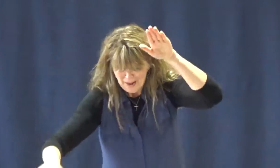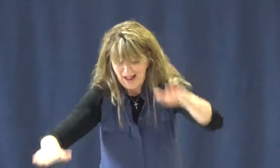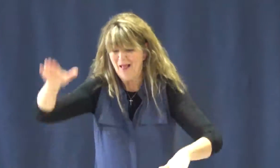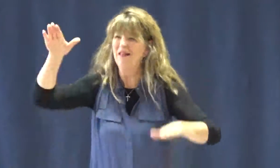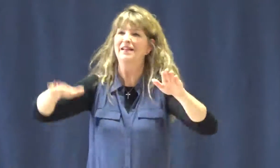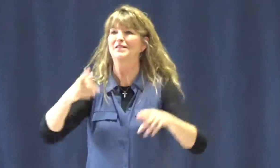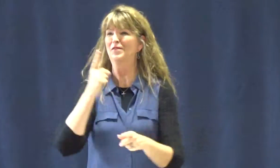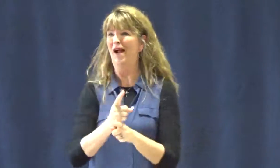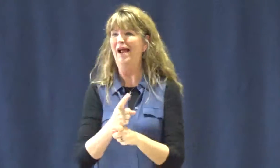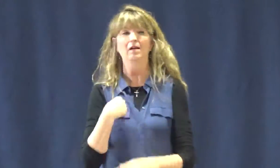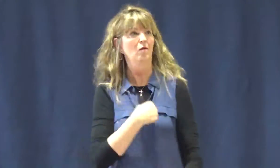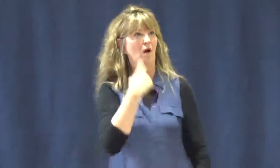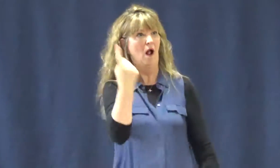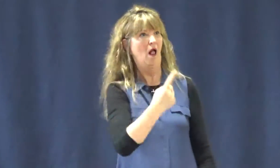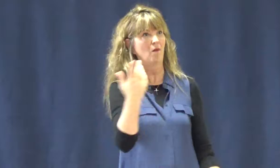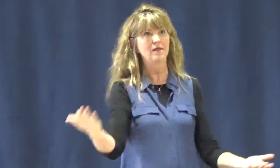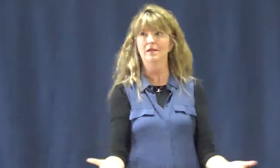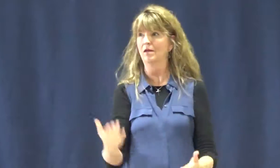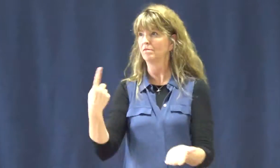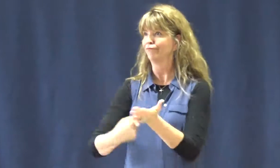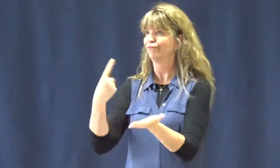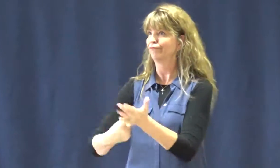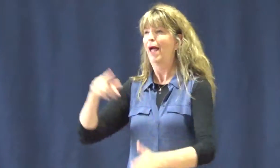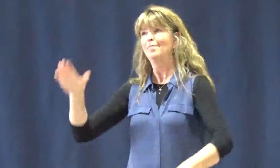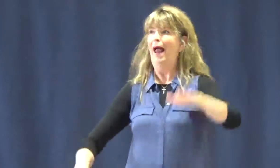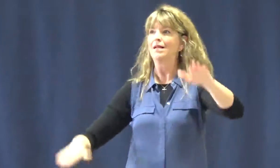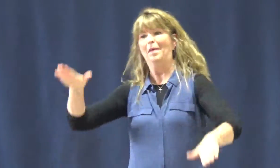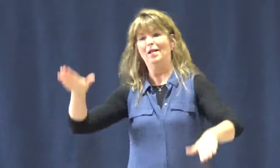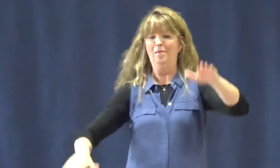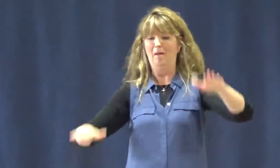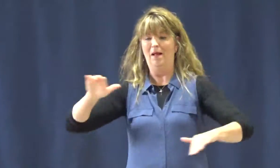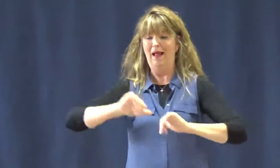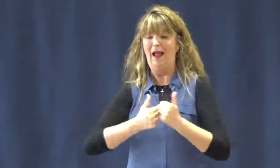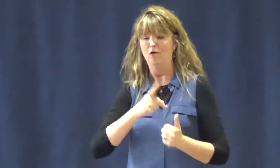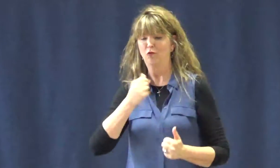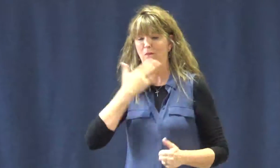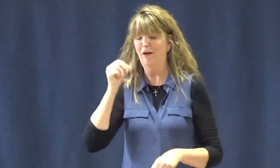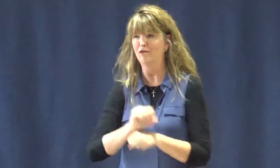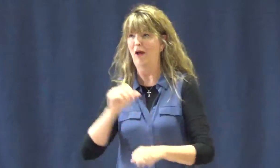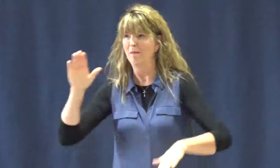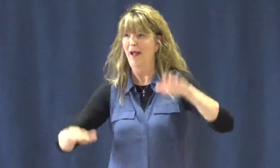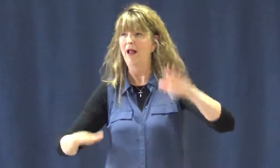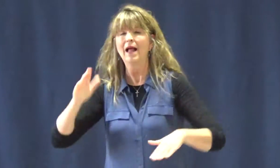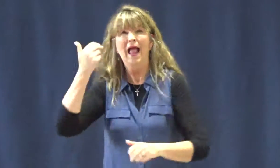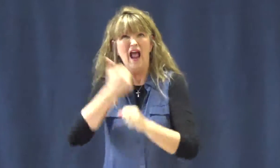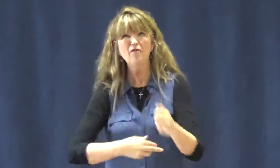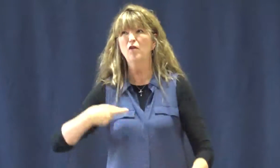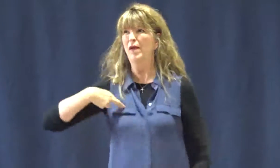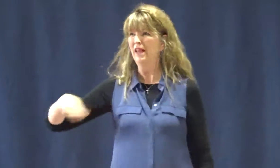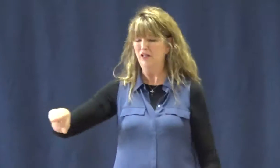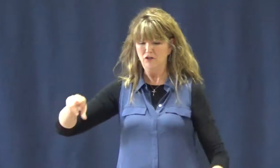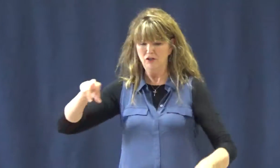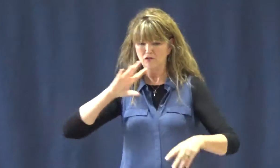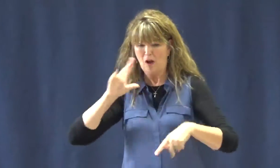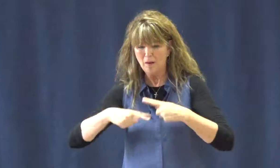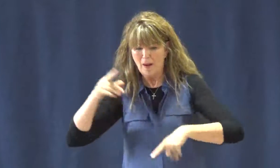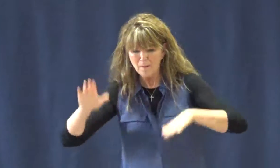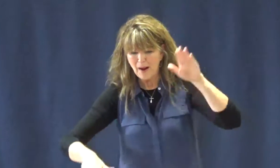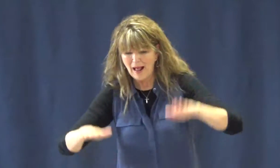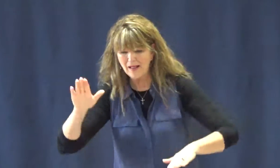balance, correct? We're always here, we're discussing finding a balance, how to find a better job doing our balance.